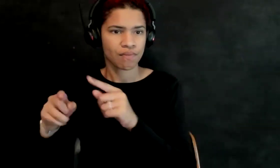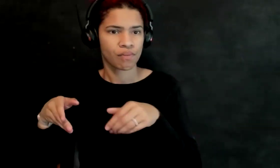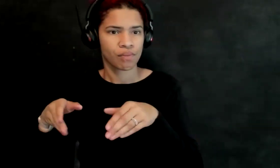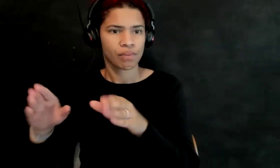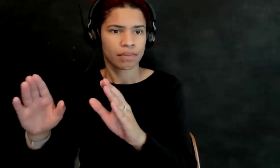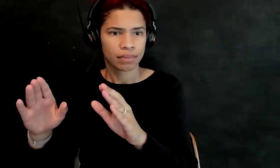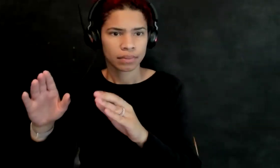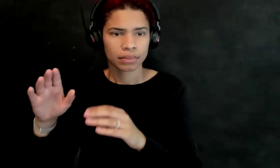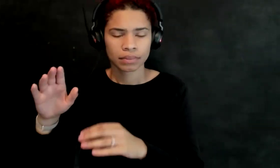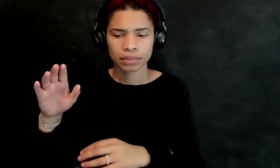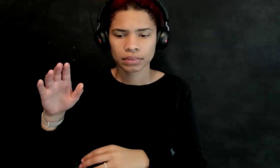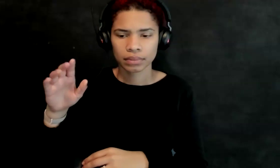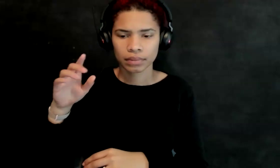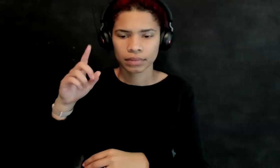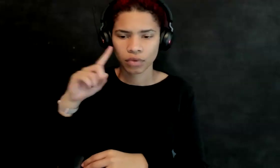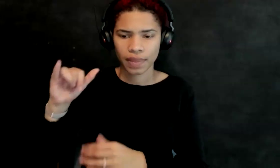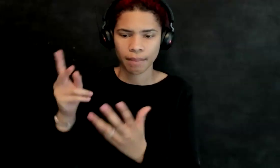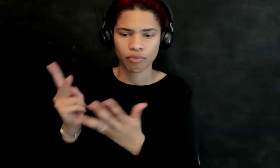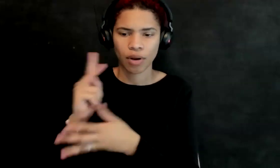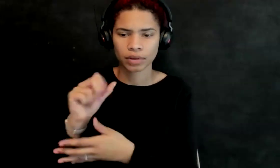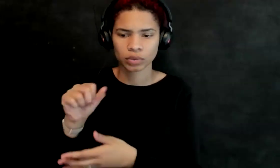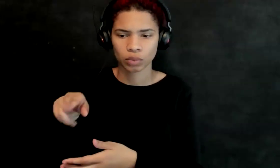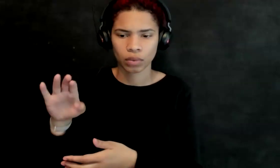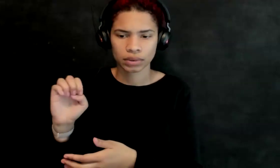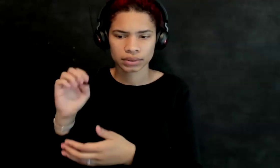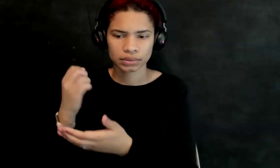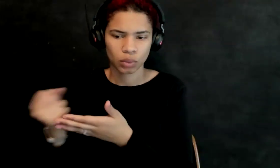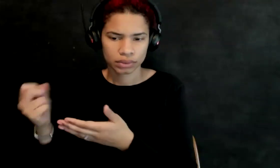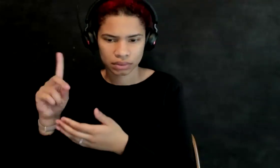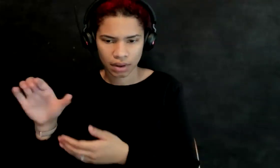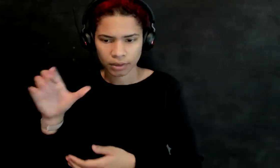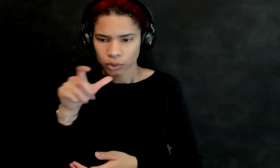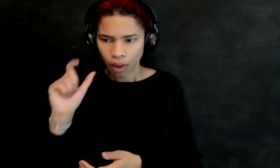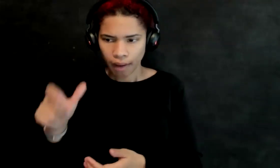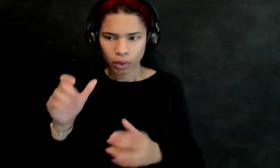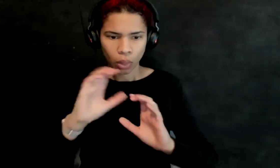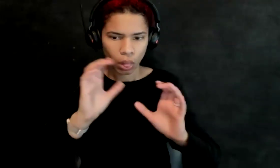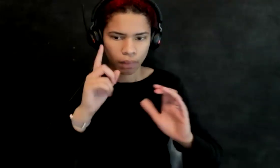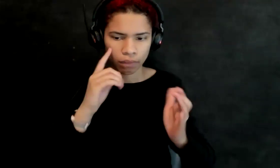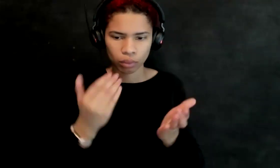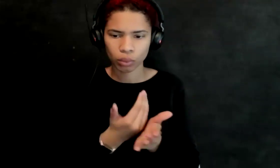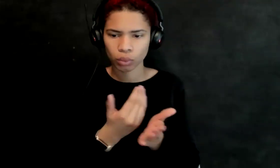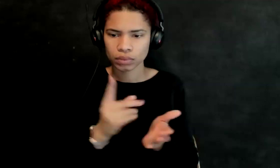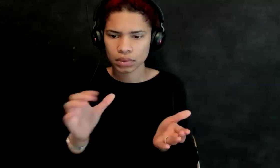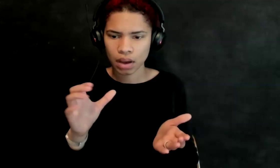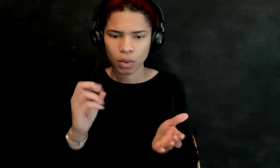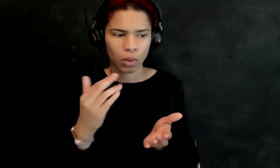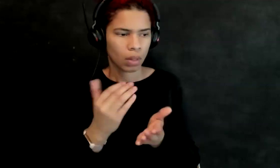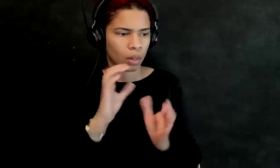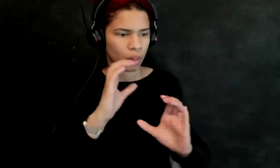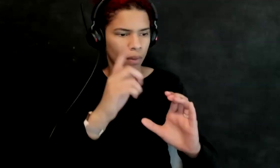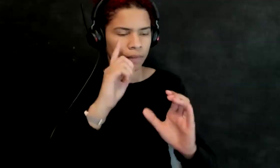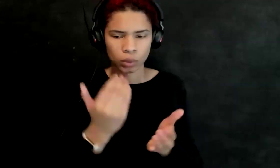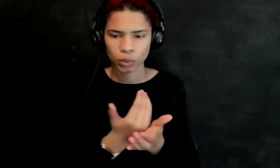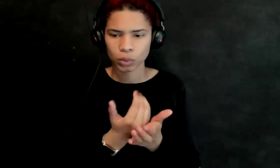on a primary source document. And so you don't have to keep going and looking for new documents or new sources,